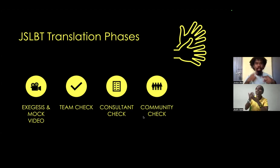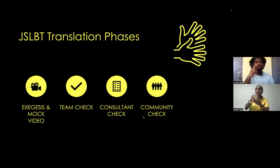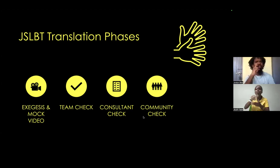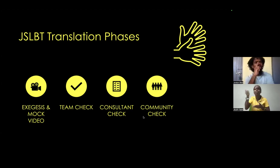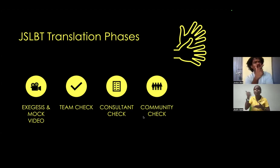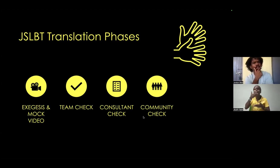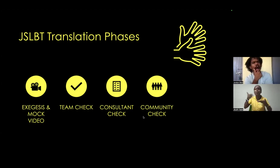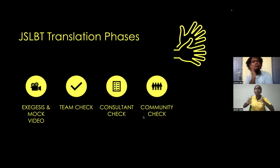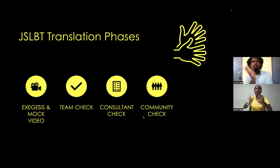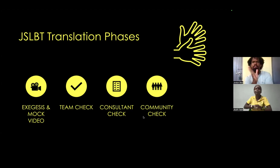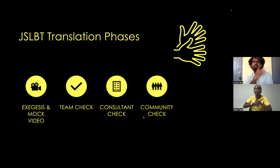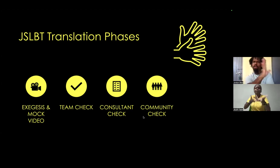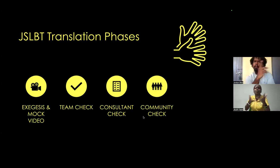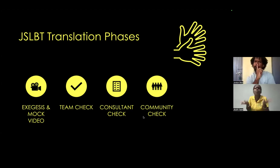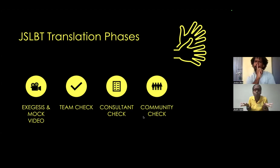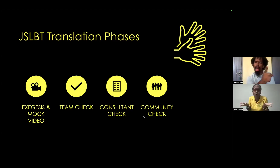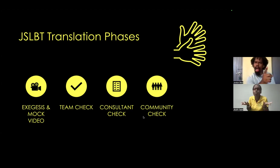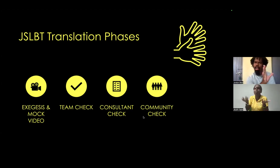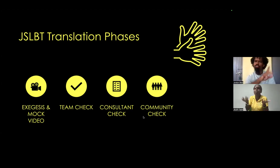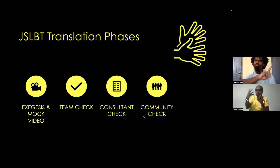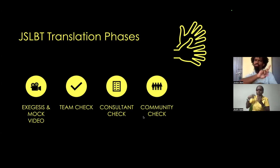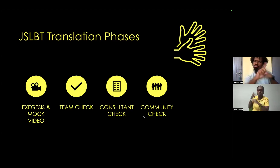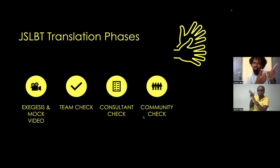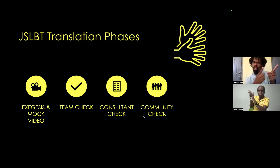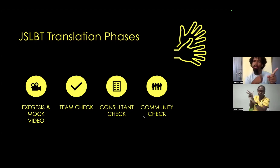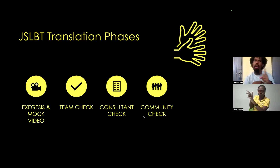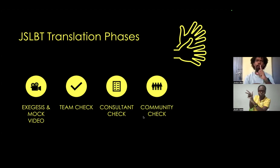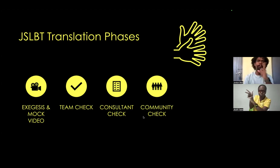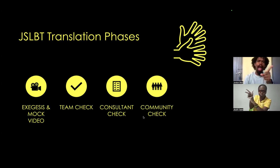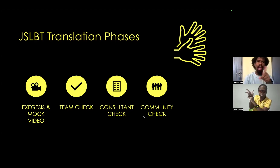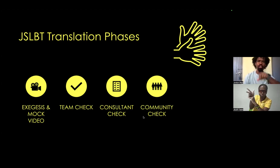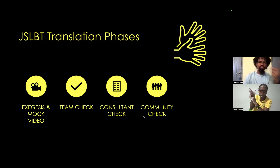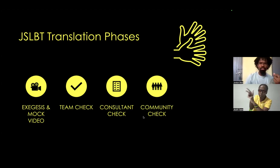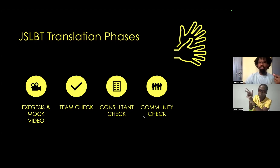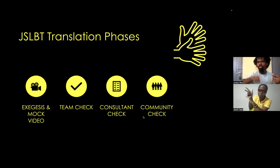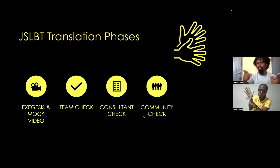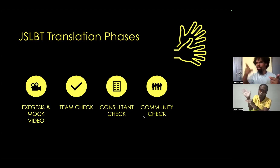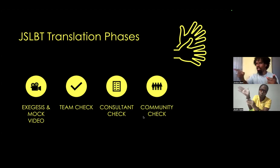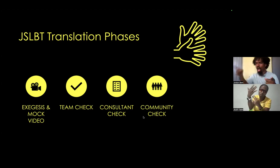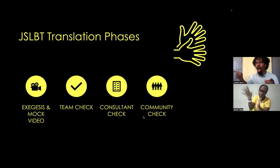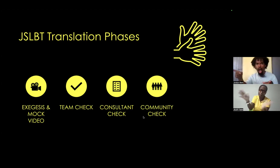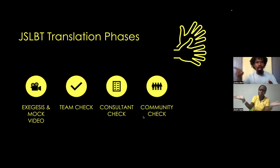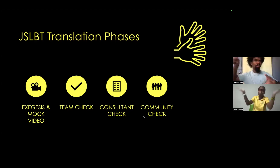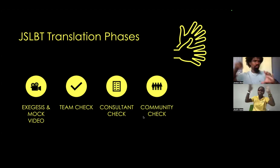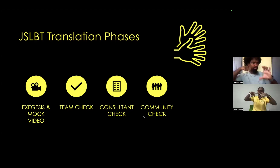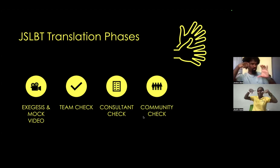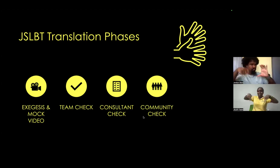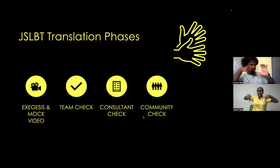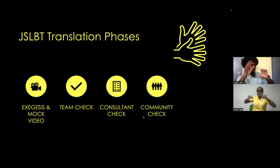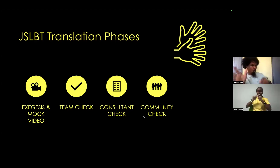this clearly. And they say, maybe this is a better way to express it. And then we'll film them while expressing that. And